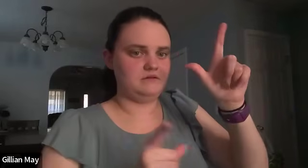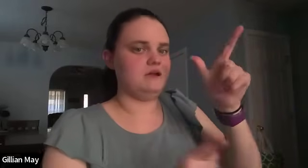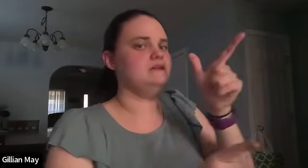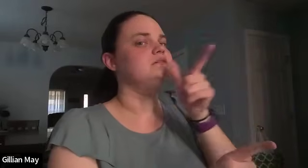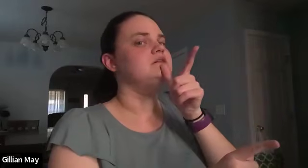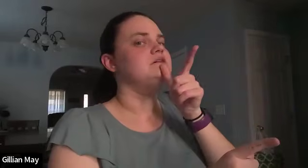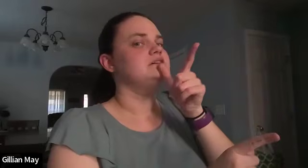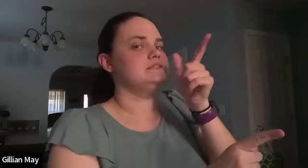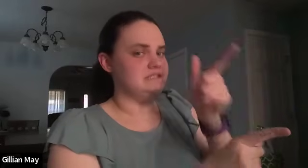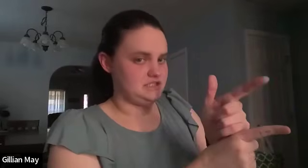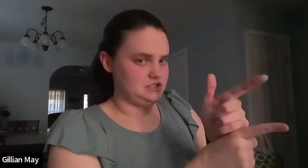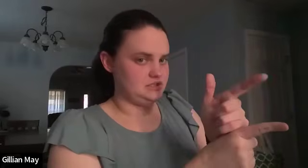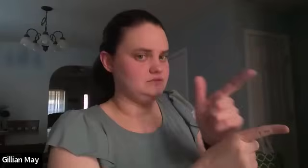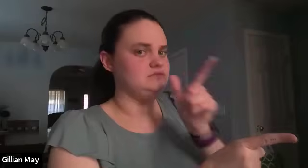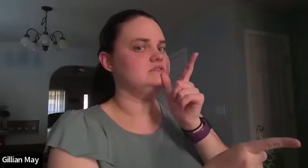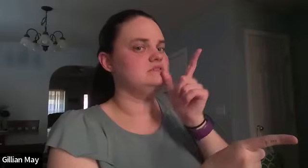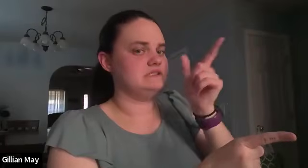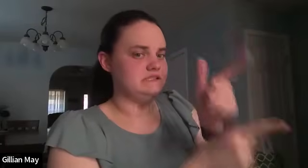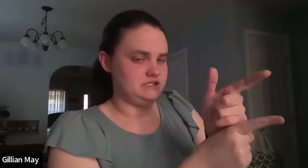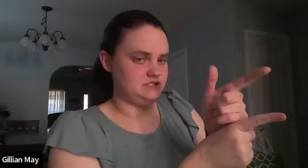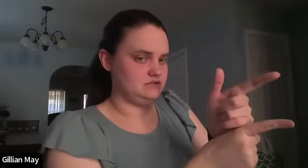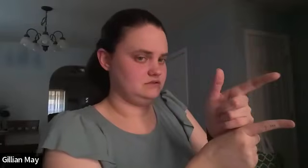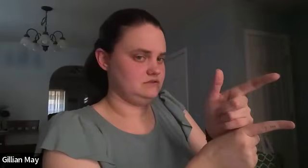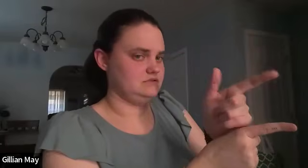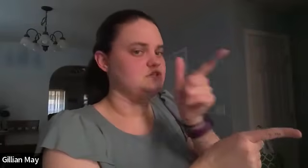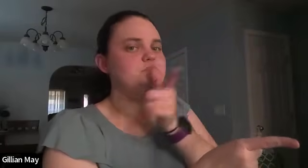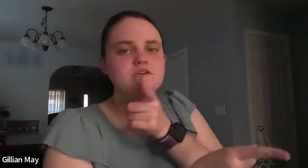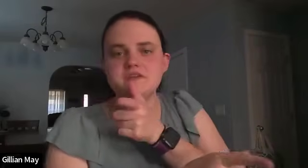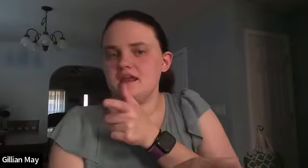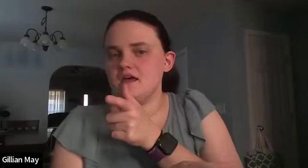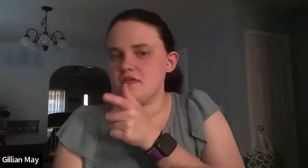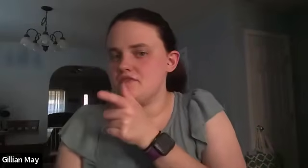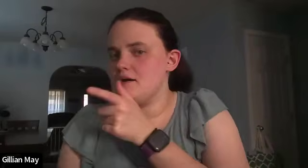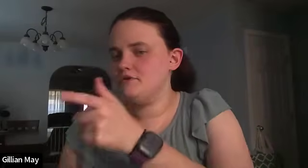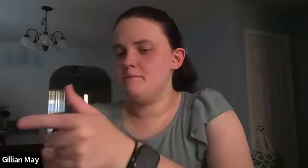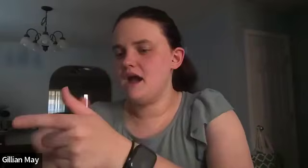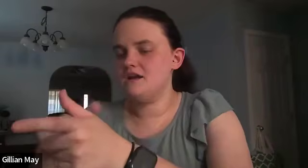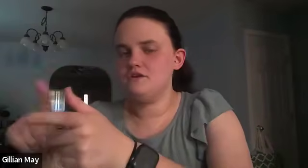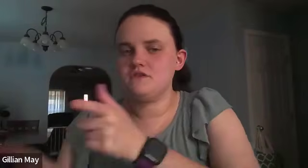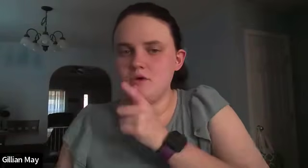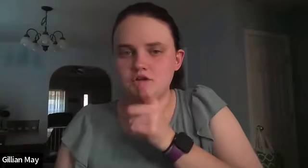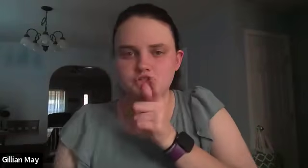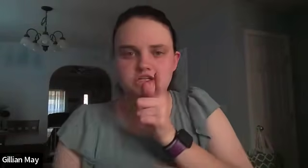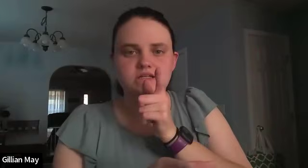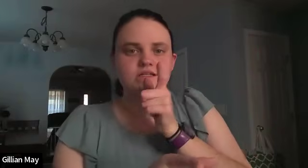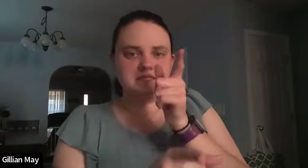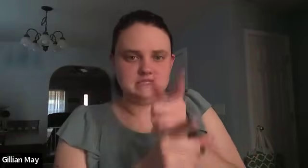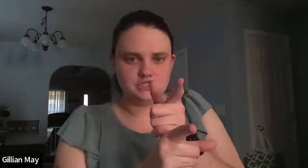All right? Sister. Sister. So you put put the back of your thumb on your chin.